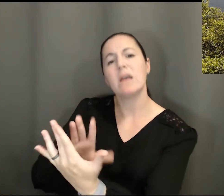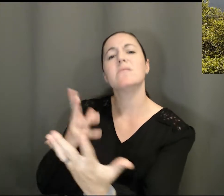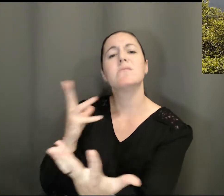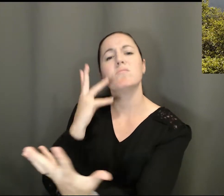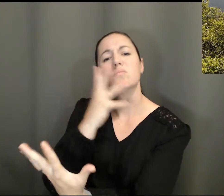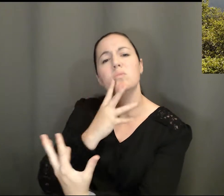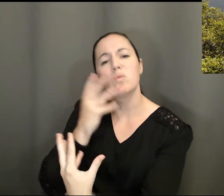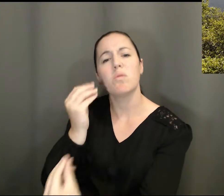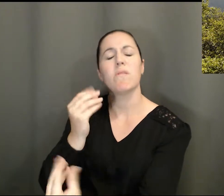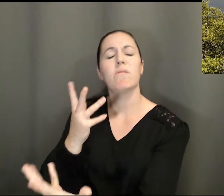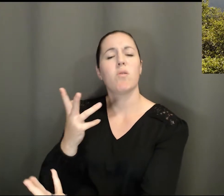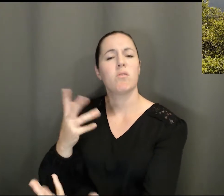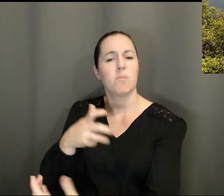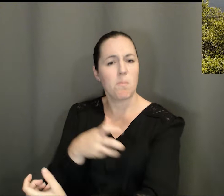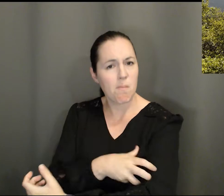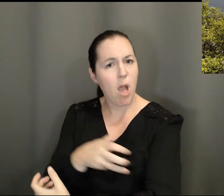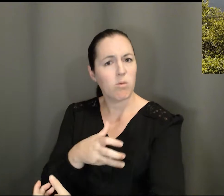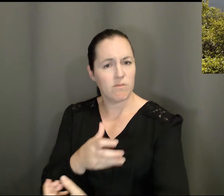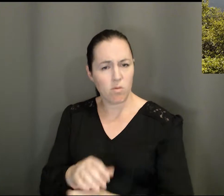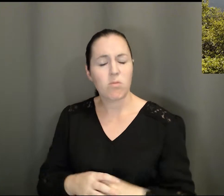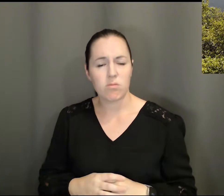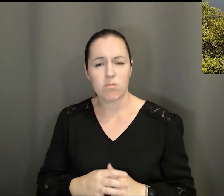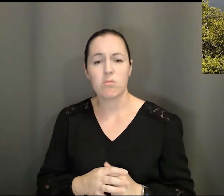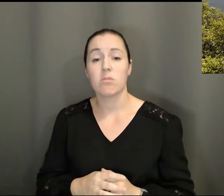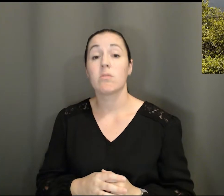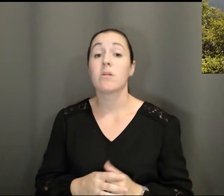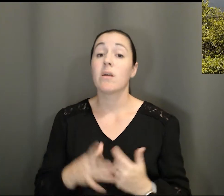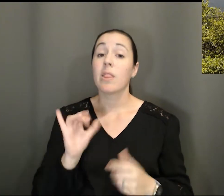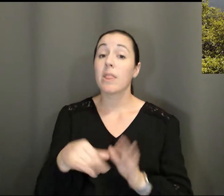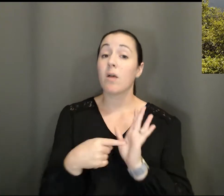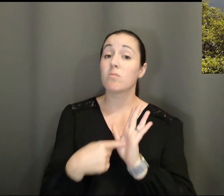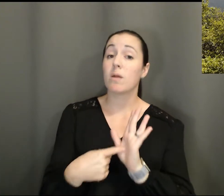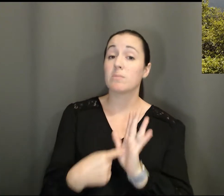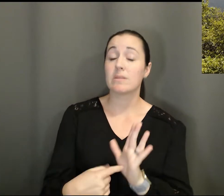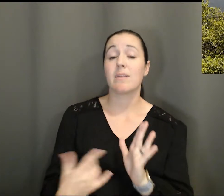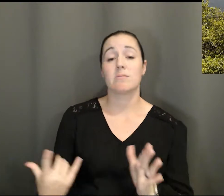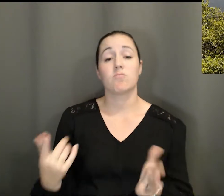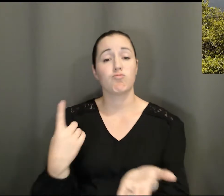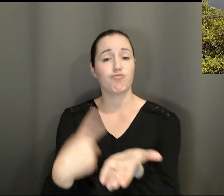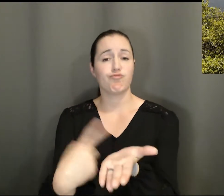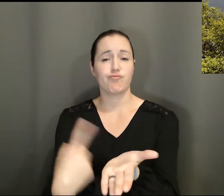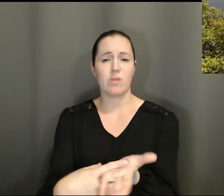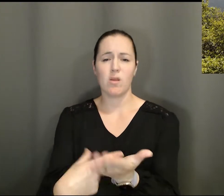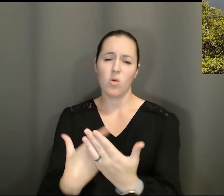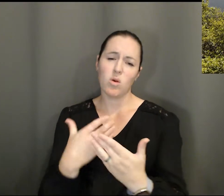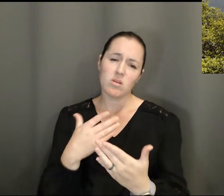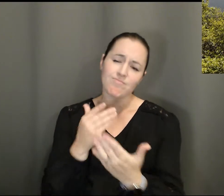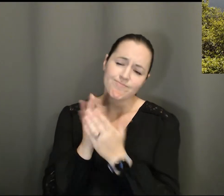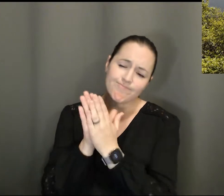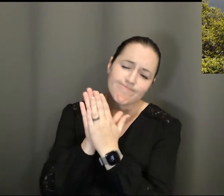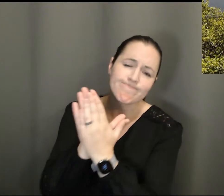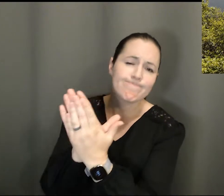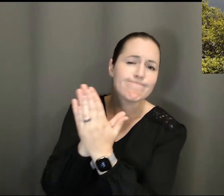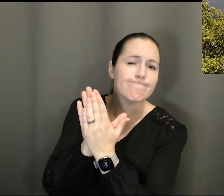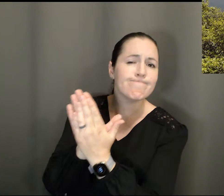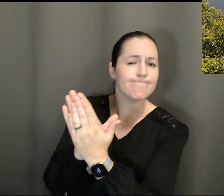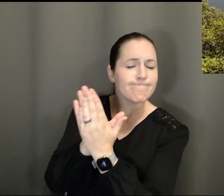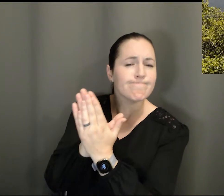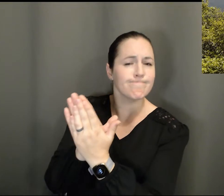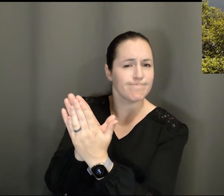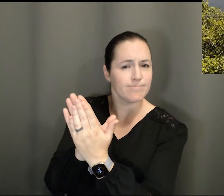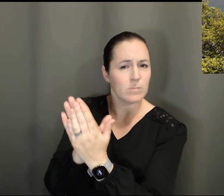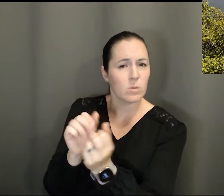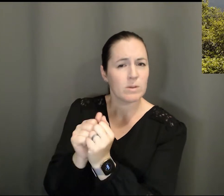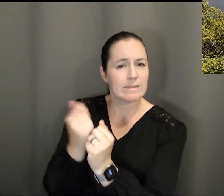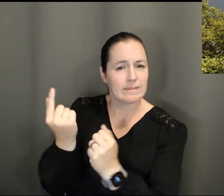of a close personal encounter with a person. Think of that. God, think of God, that kind of